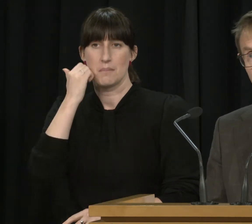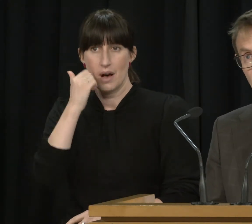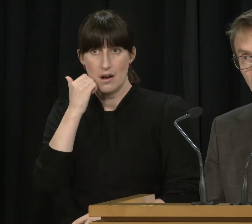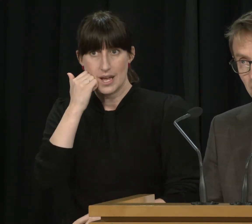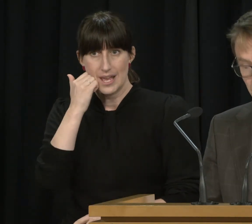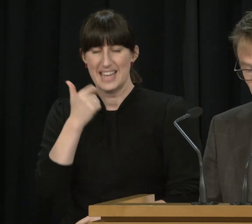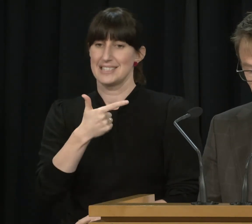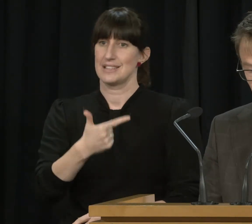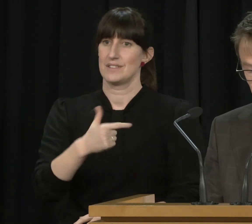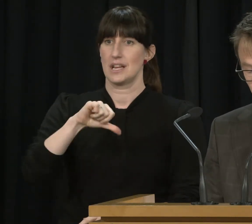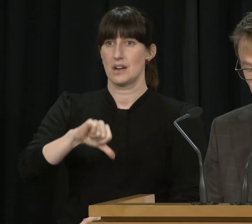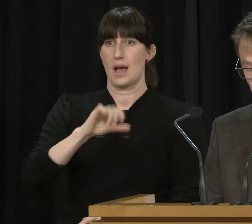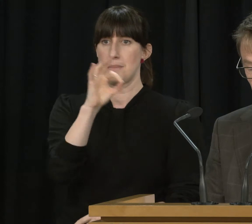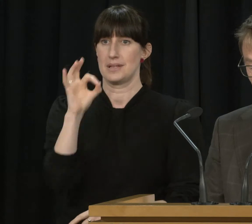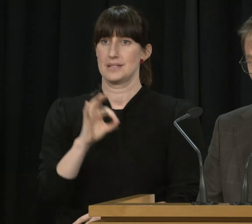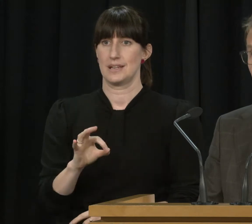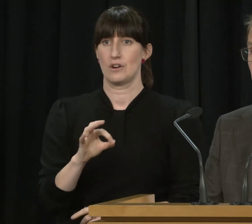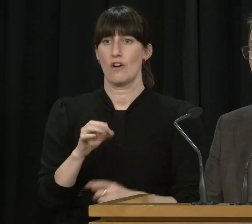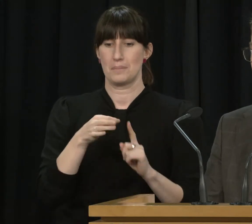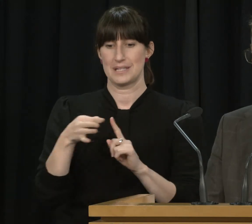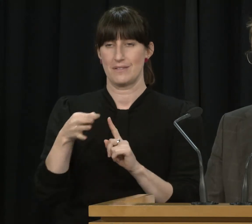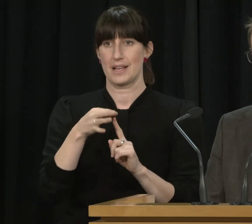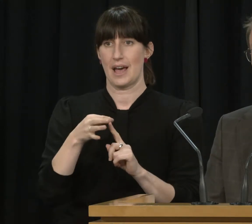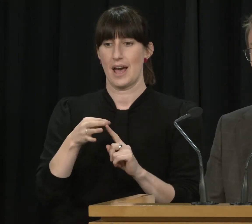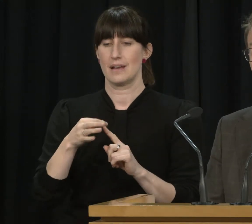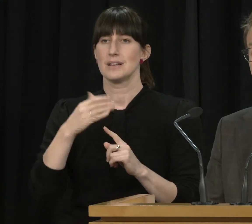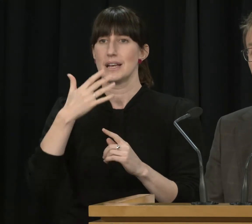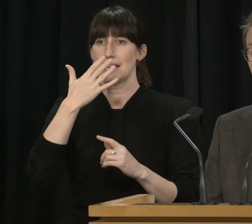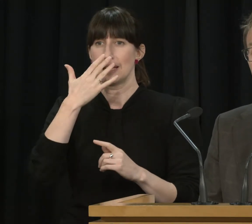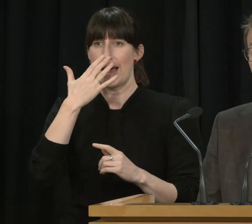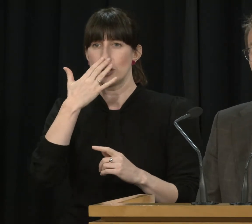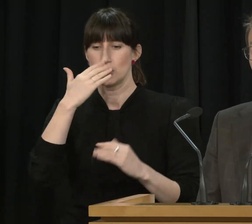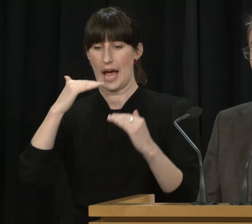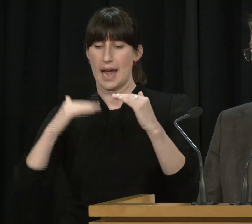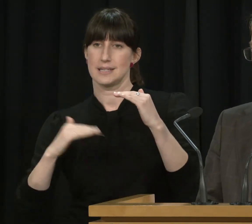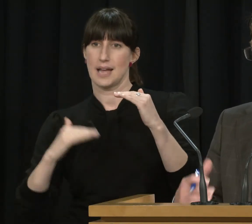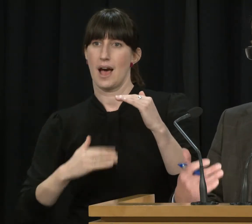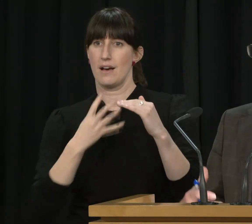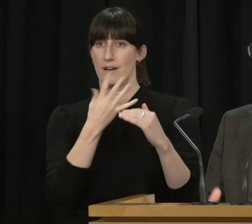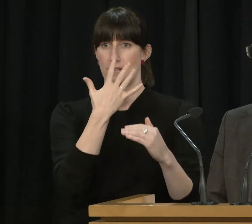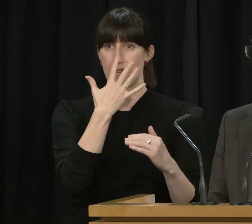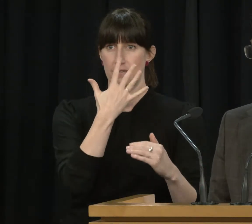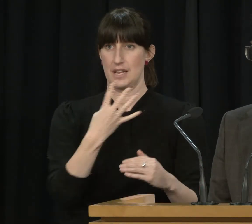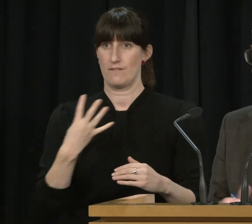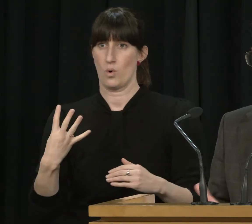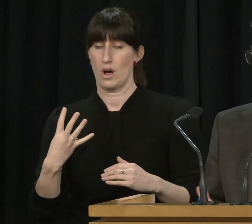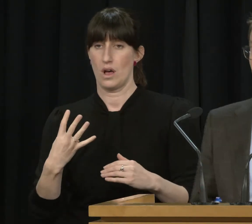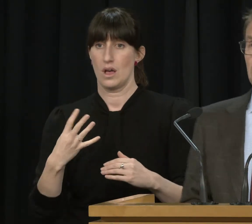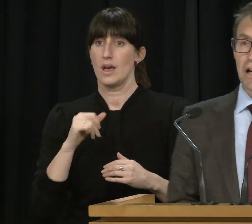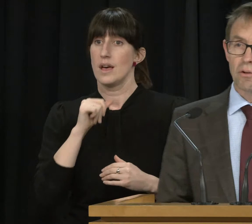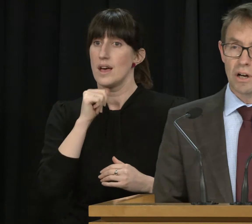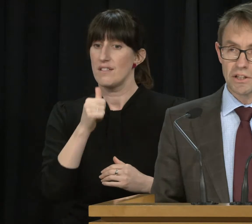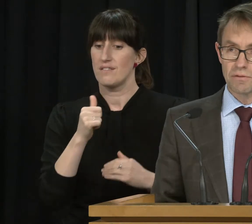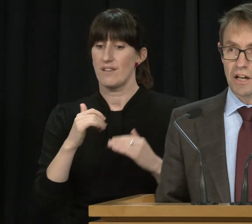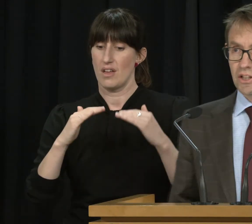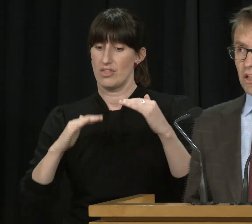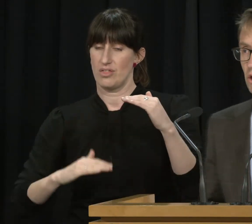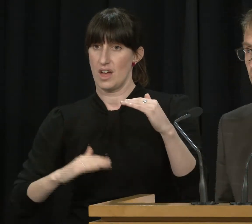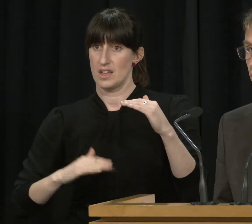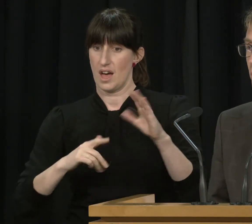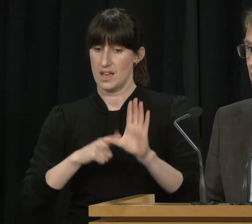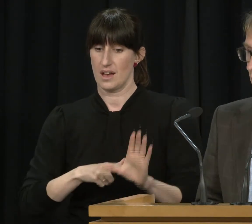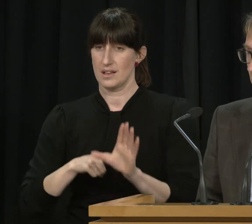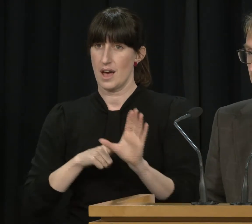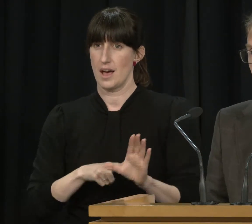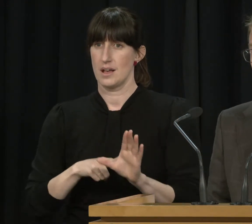and 79% of Pacific are under age 54. For those under age 55, currently our rates of